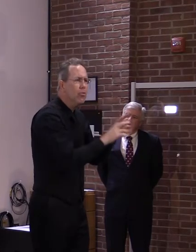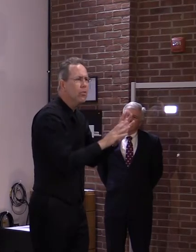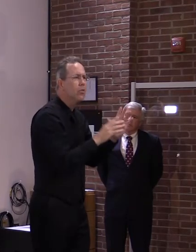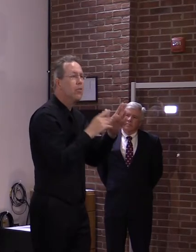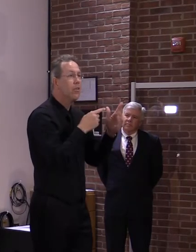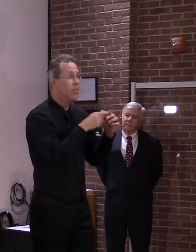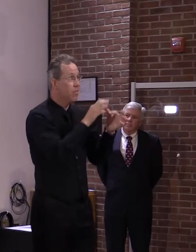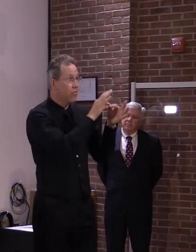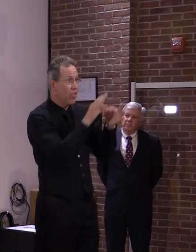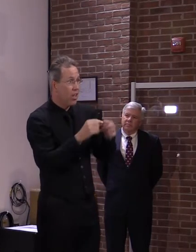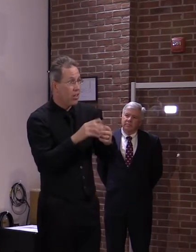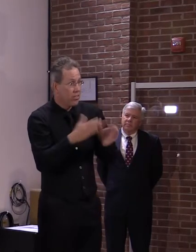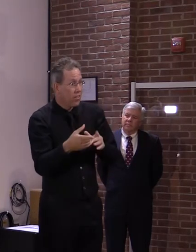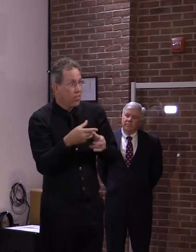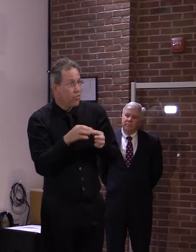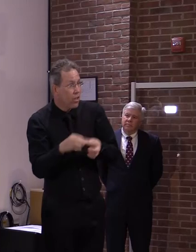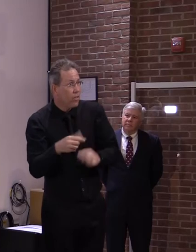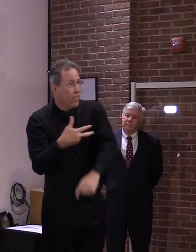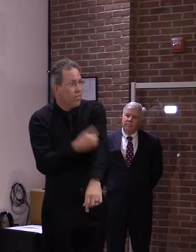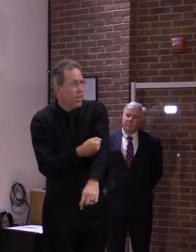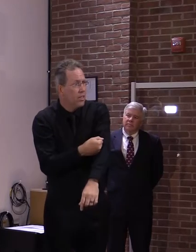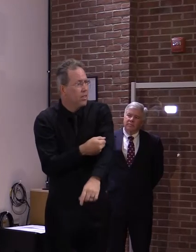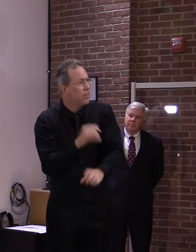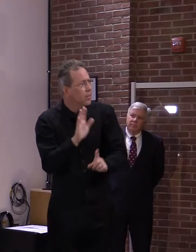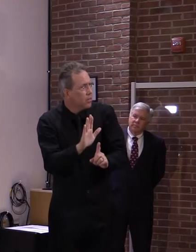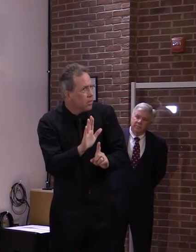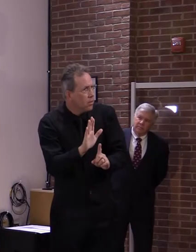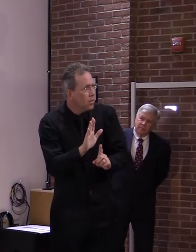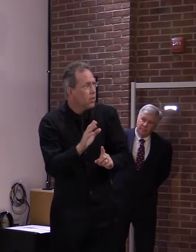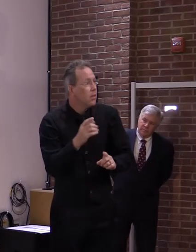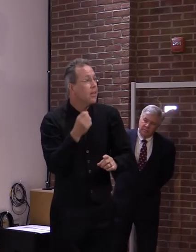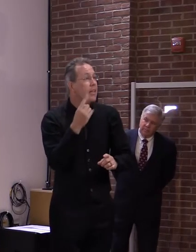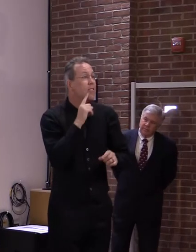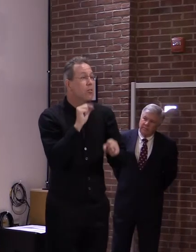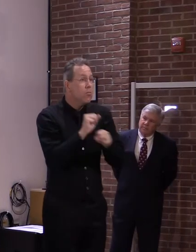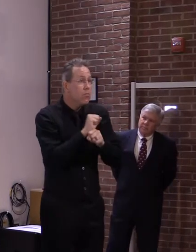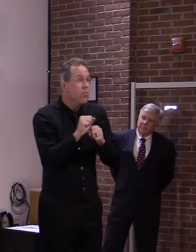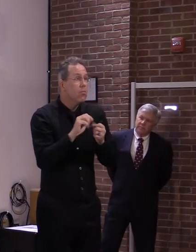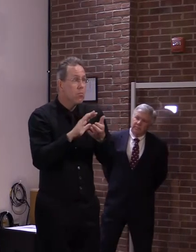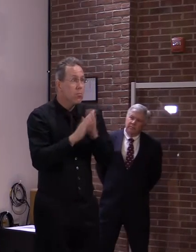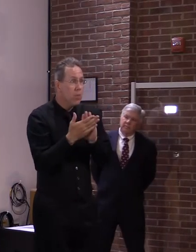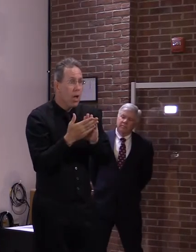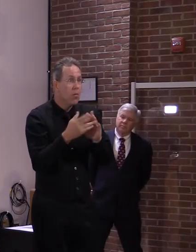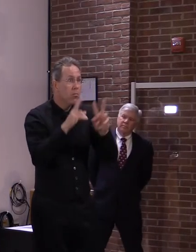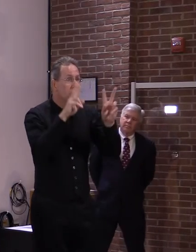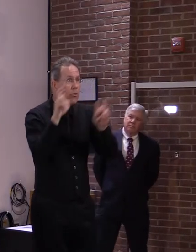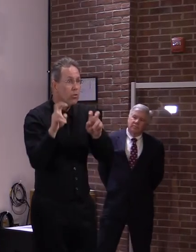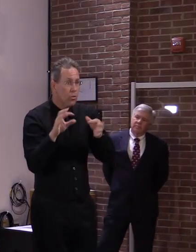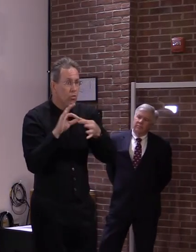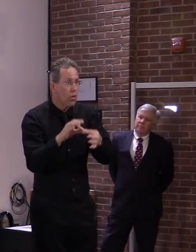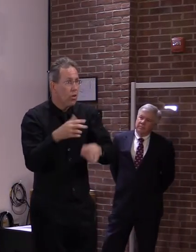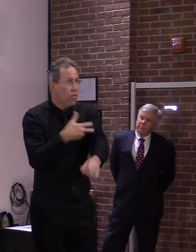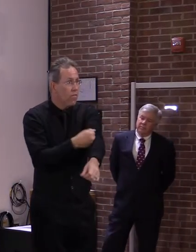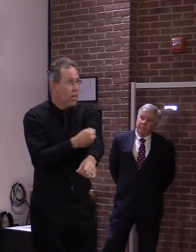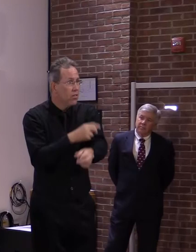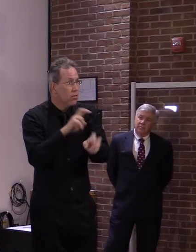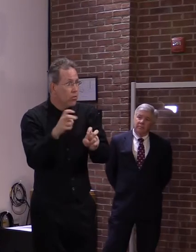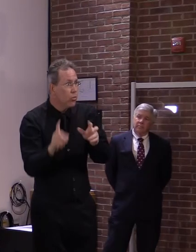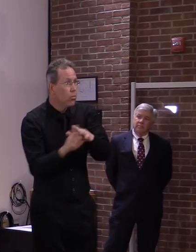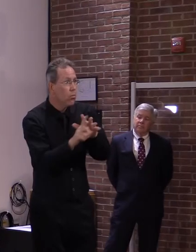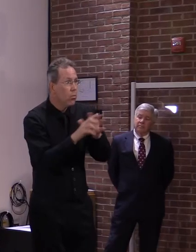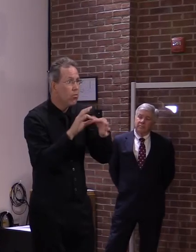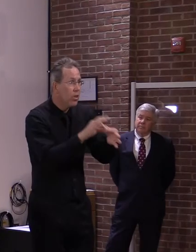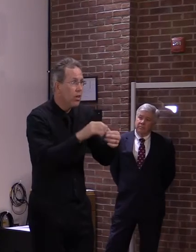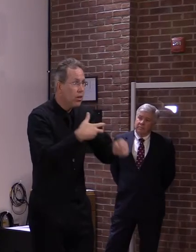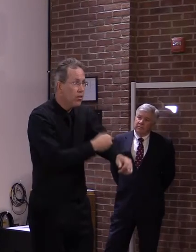right. Obviously, if they become vaccine-associated deaths with some certainty, we'll have that data to look